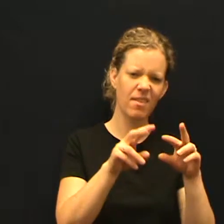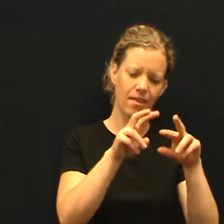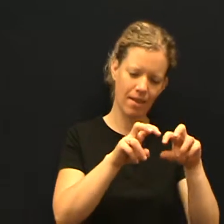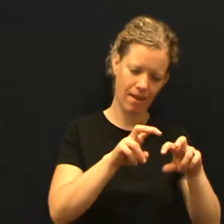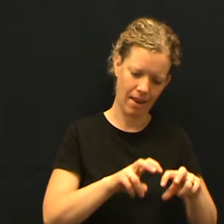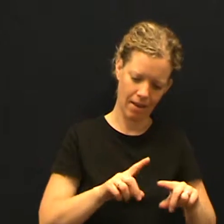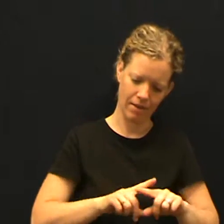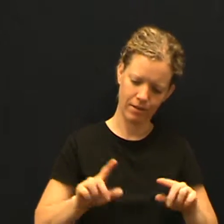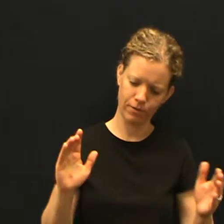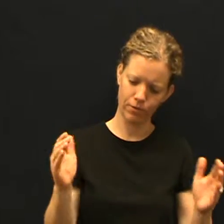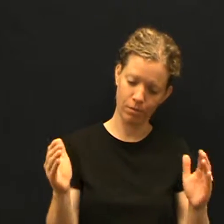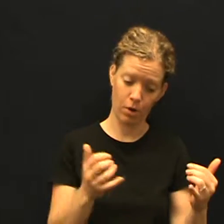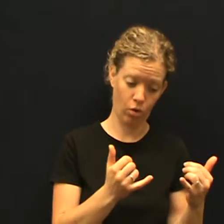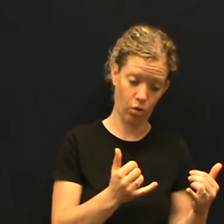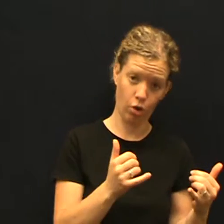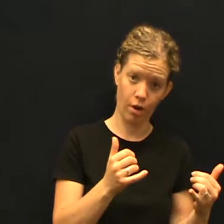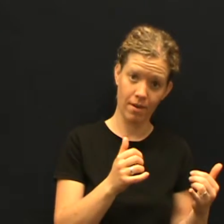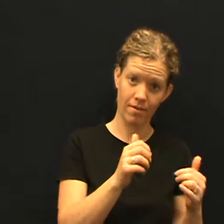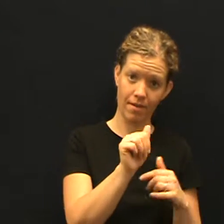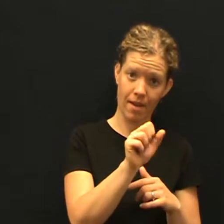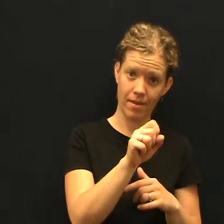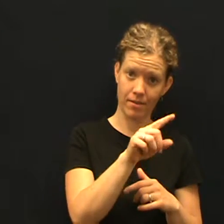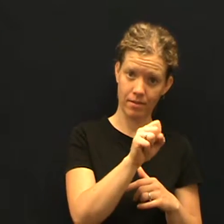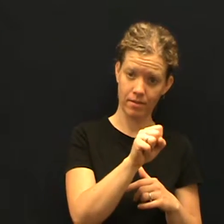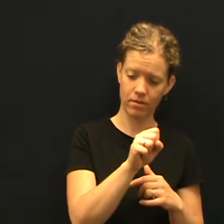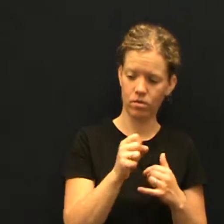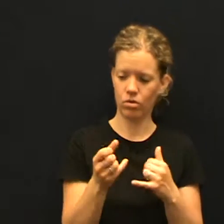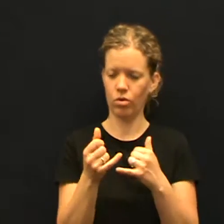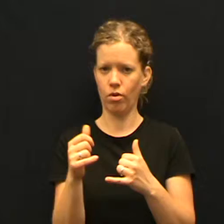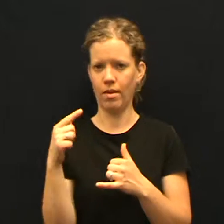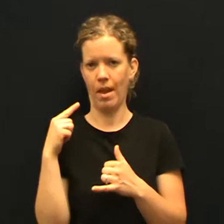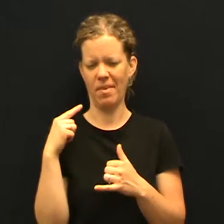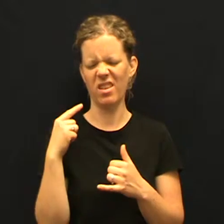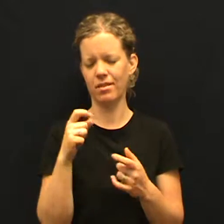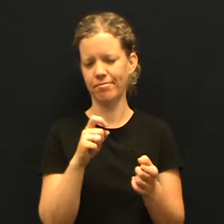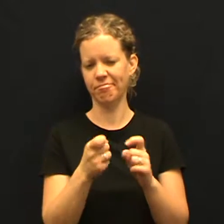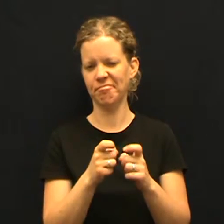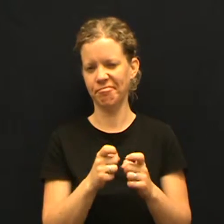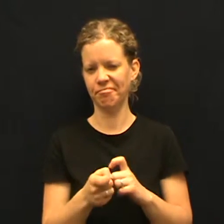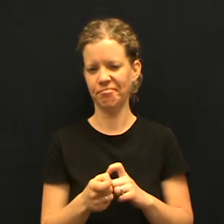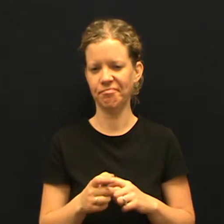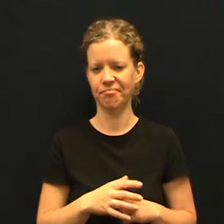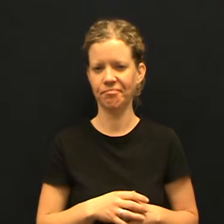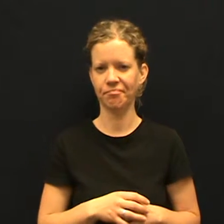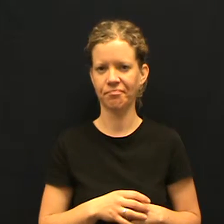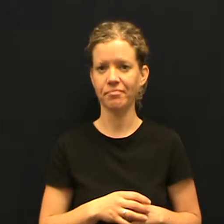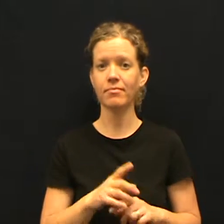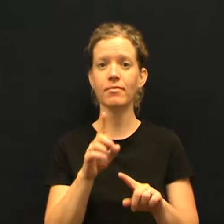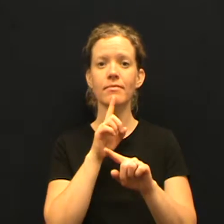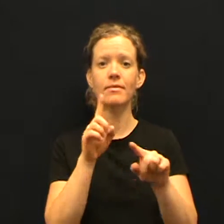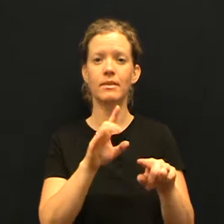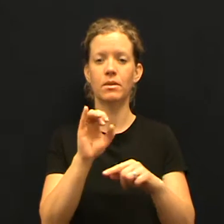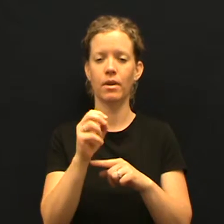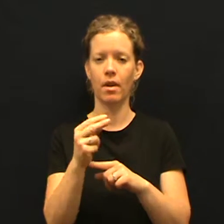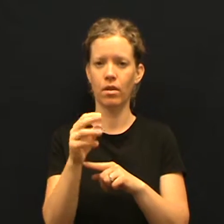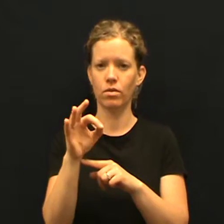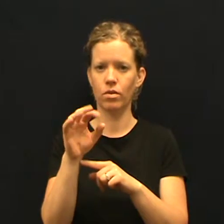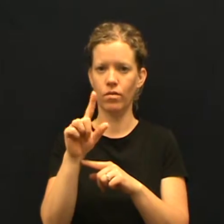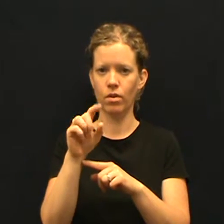current assets and current liabilities and make those adjustments as well. So again, statement of cash flows when we starts